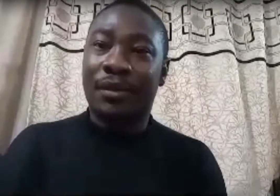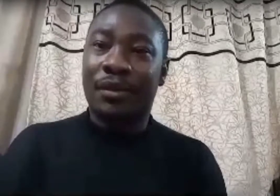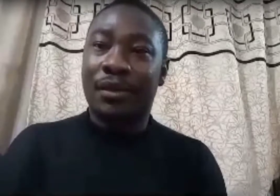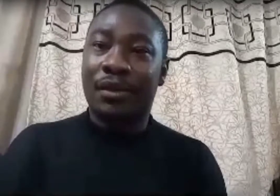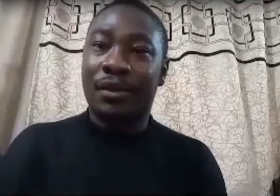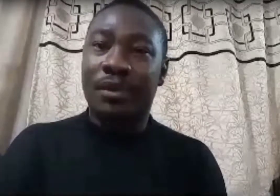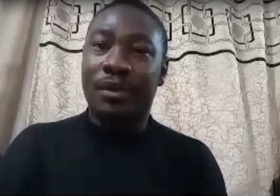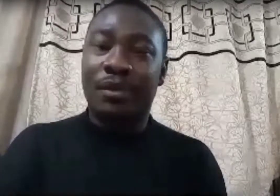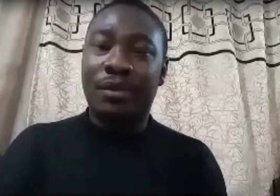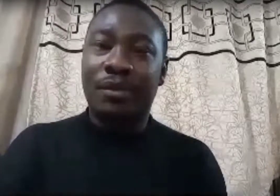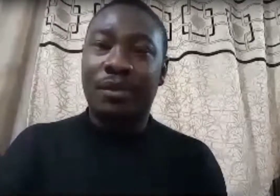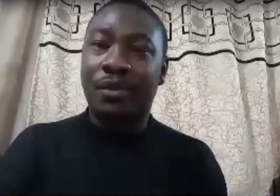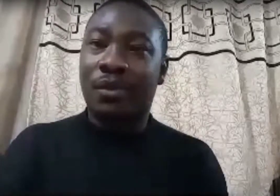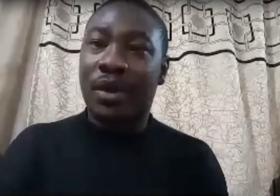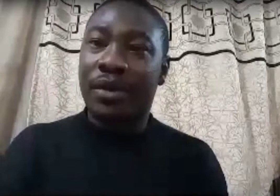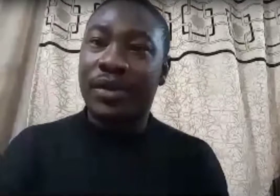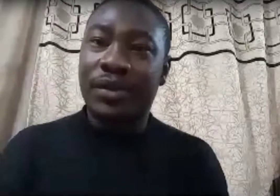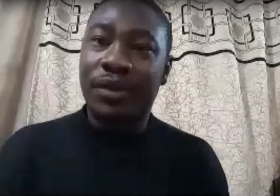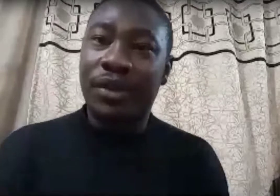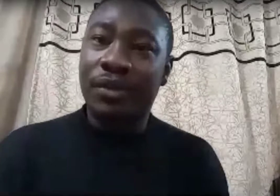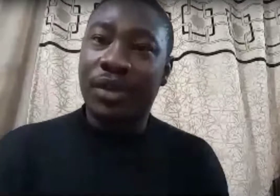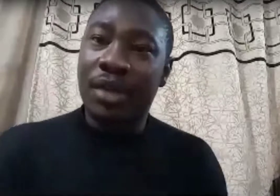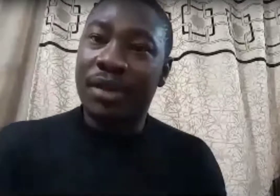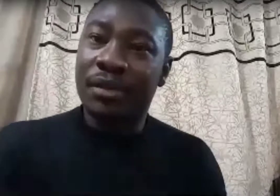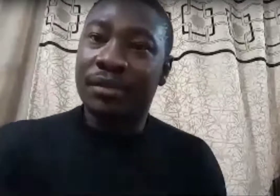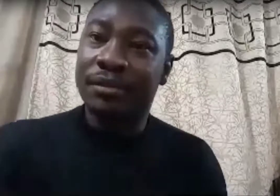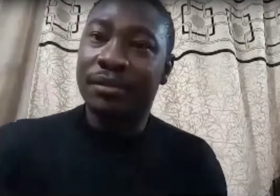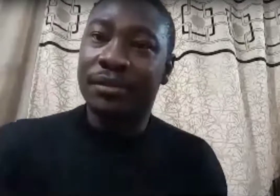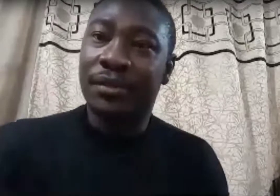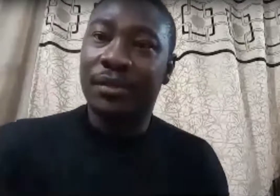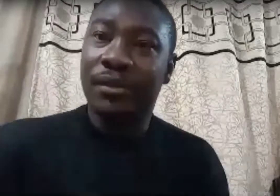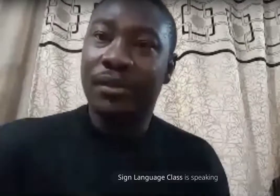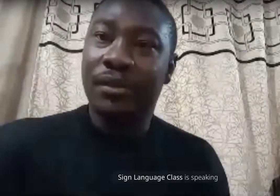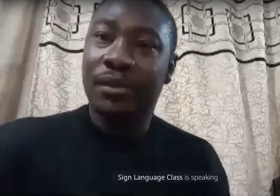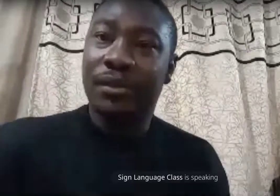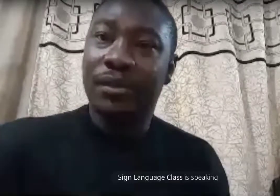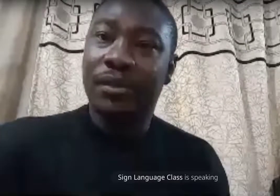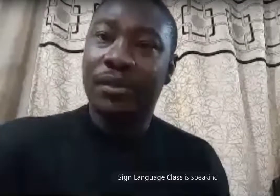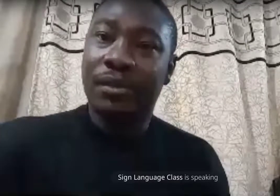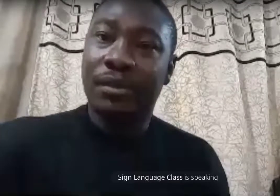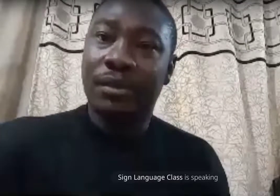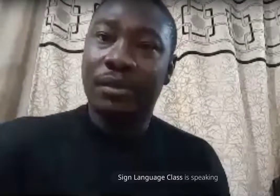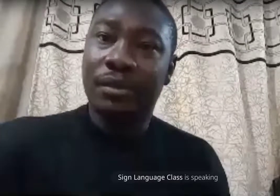Where is your video, Kemi? I think she's coming up. Okay.